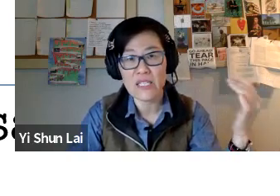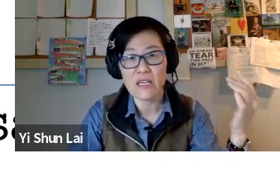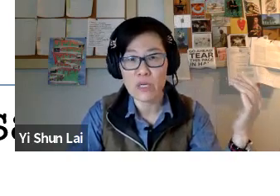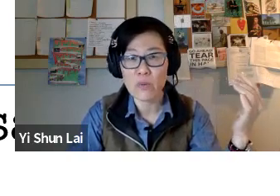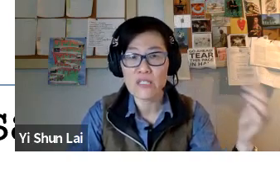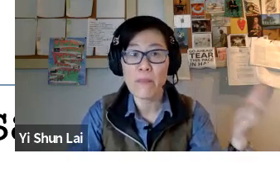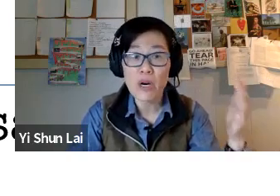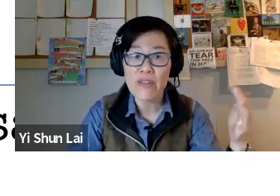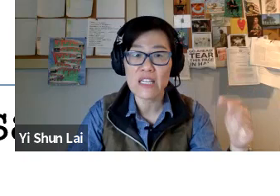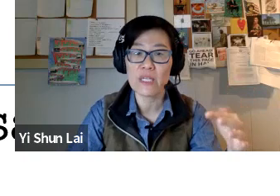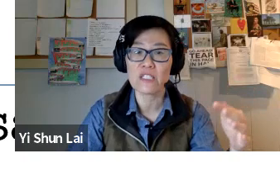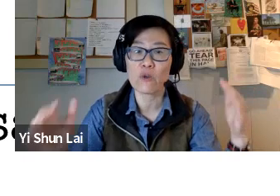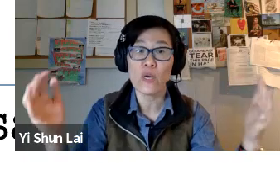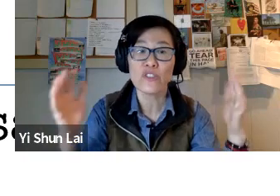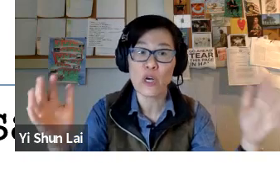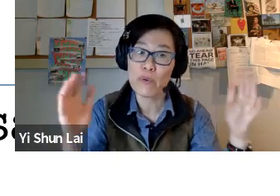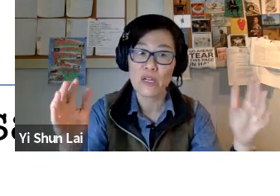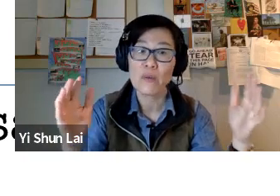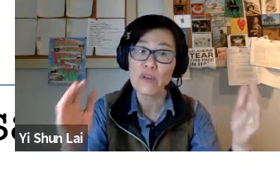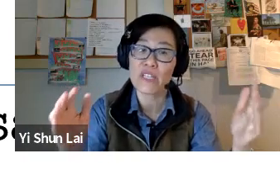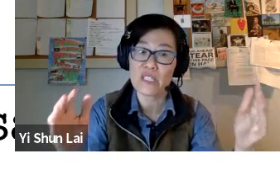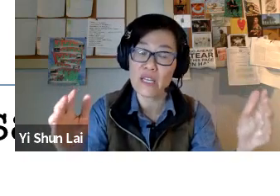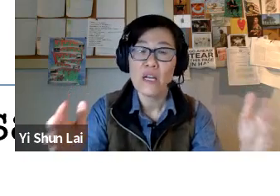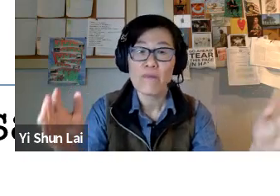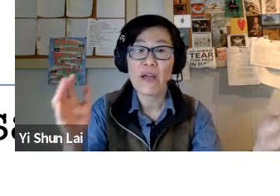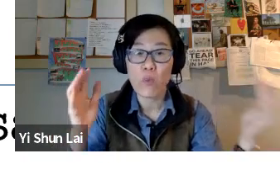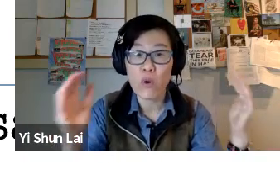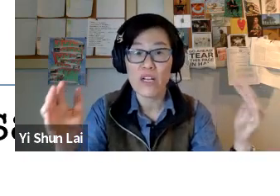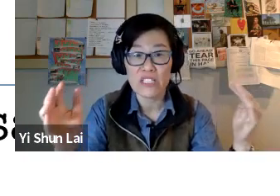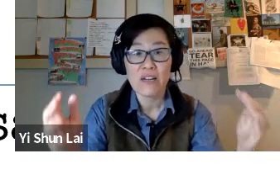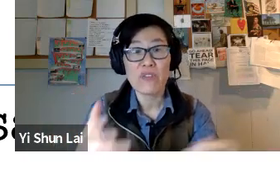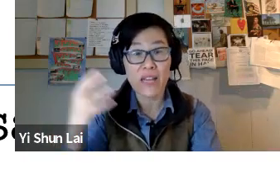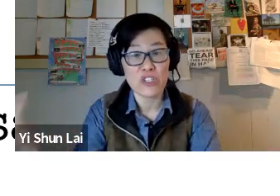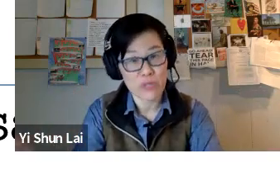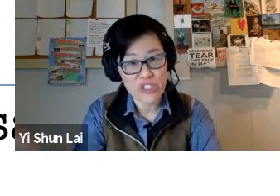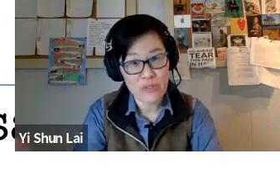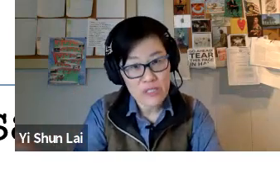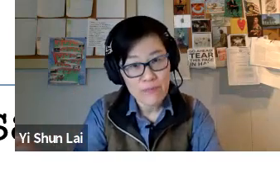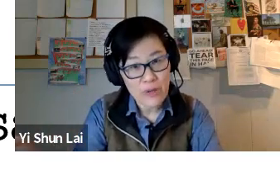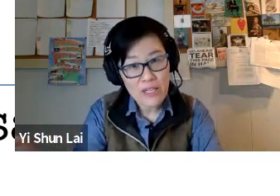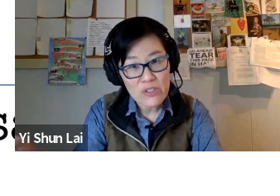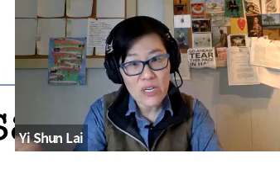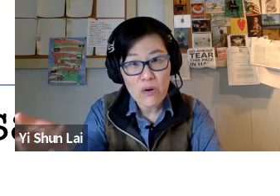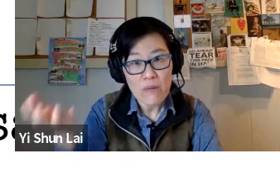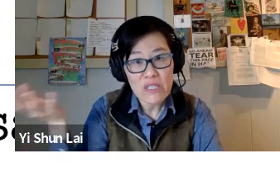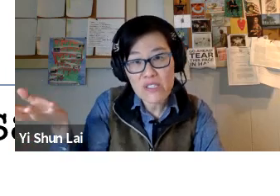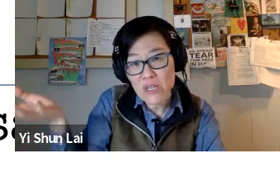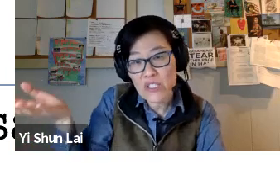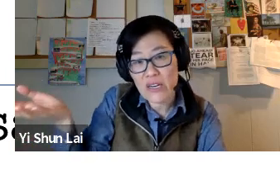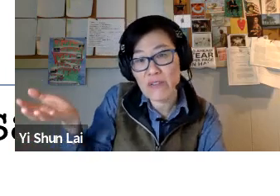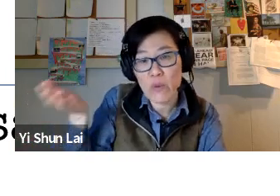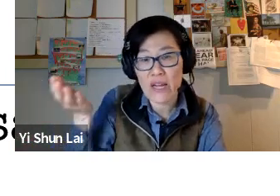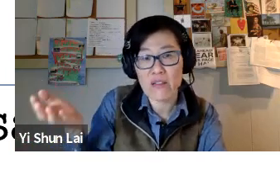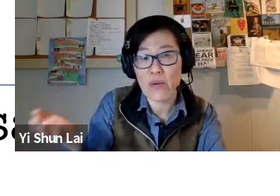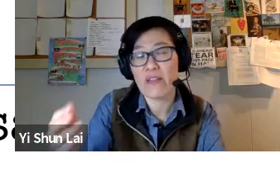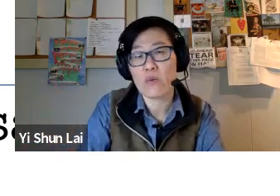an idea of what it was. And part of that is because there was no book previously that was the Asian Bridget Jones. Okay, so it was